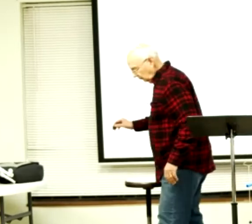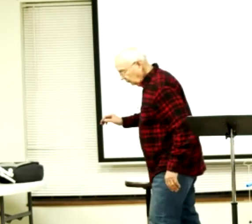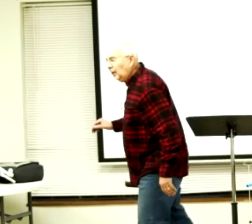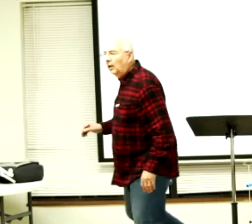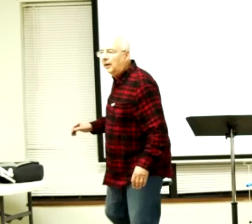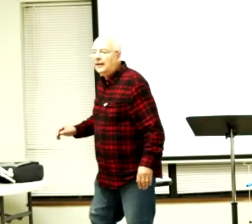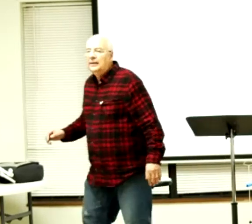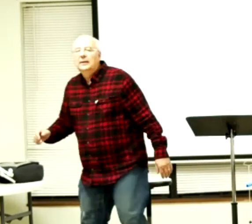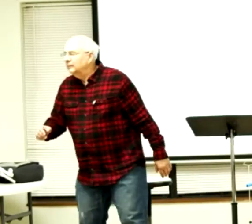Okay.